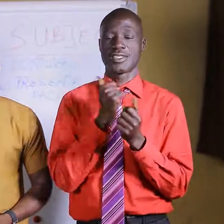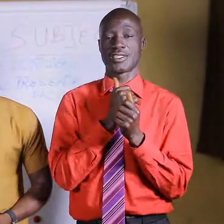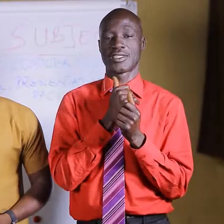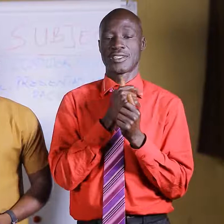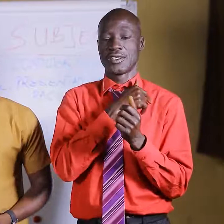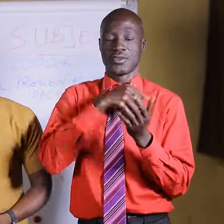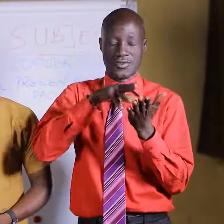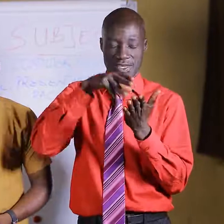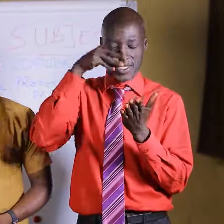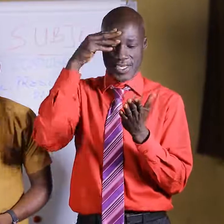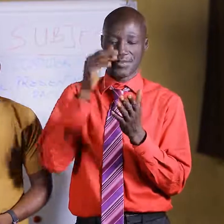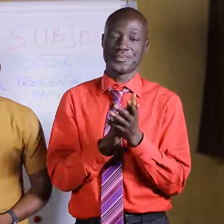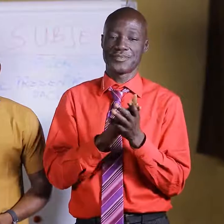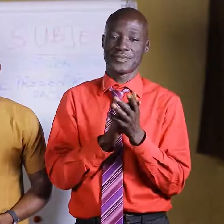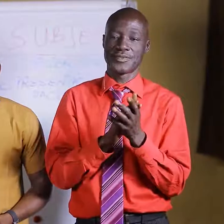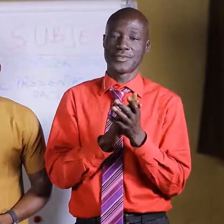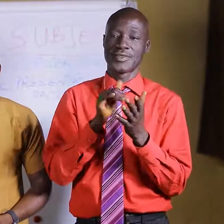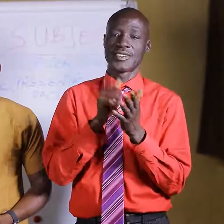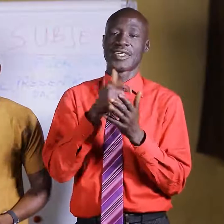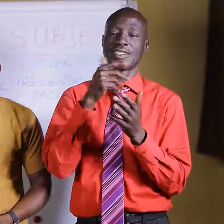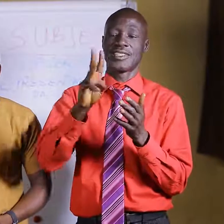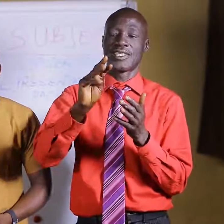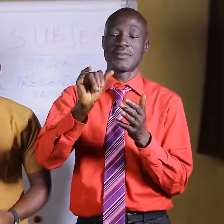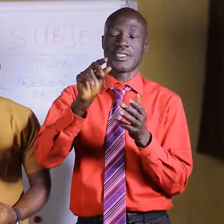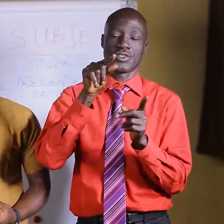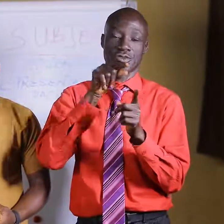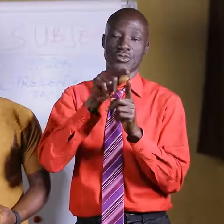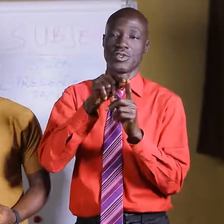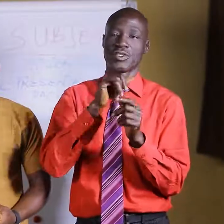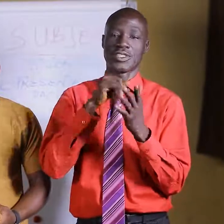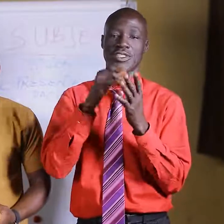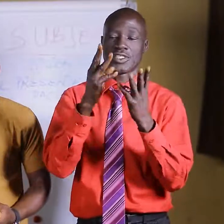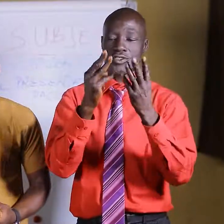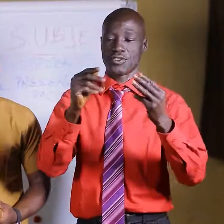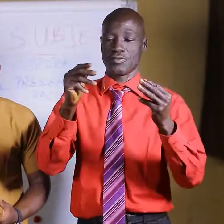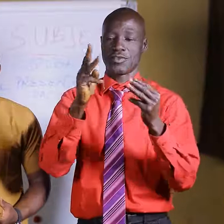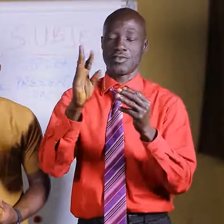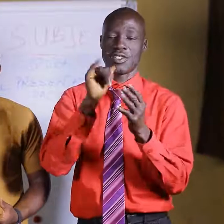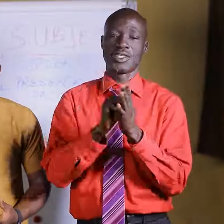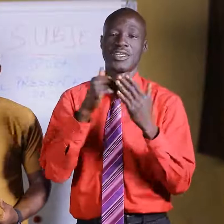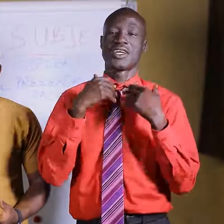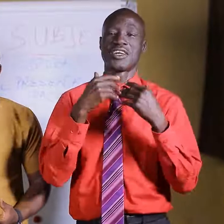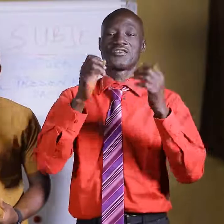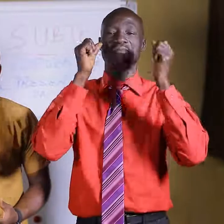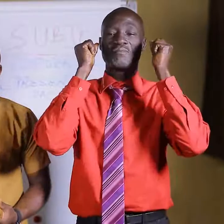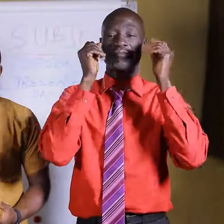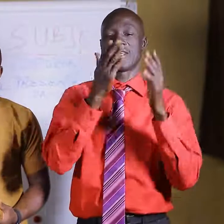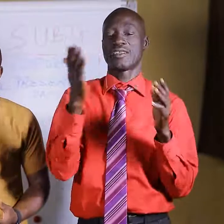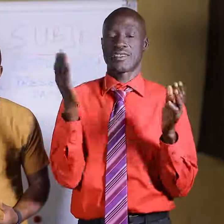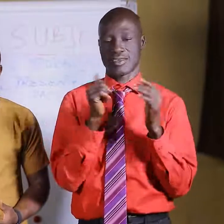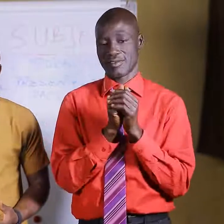establish the fact that Microsoft Office is a software that has a lot